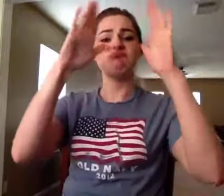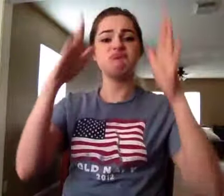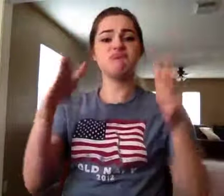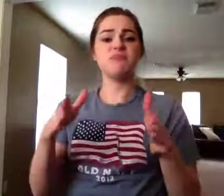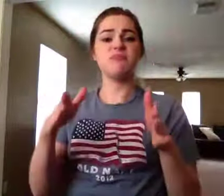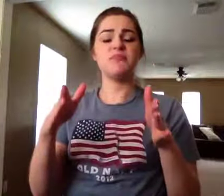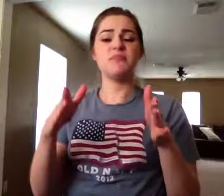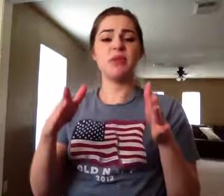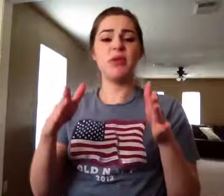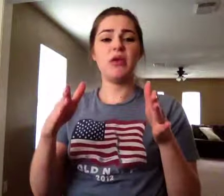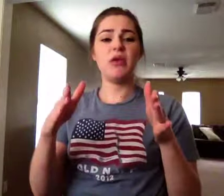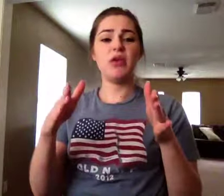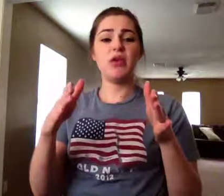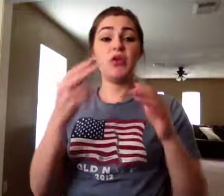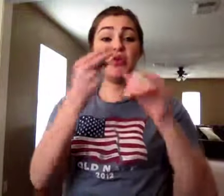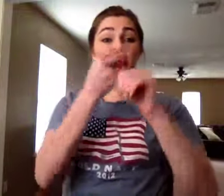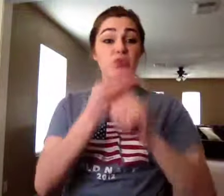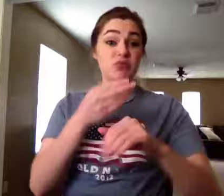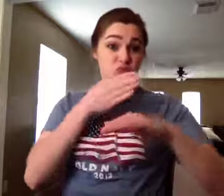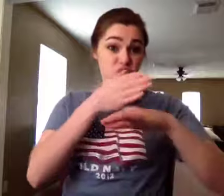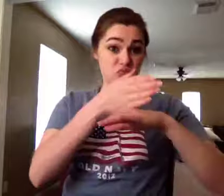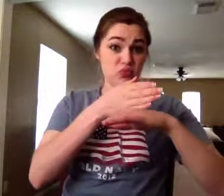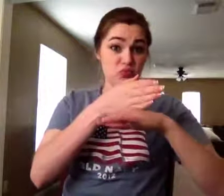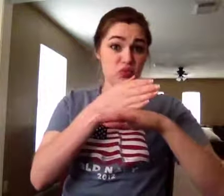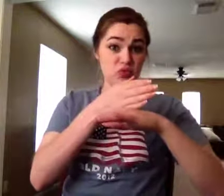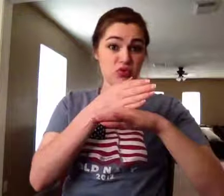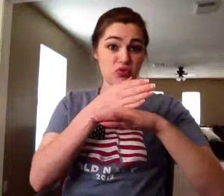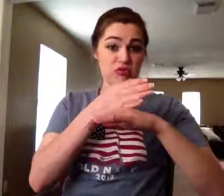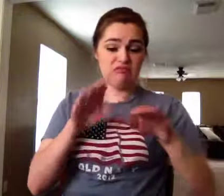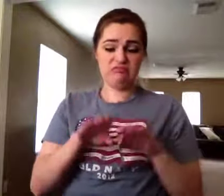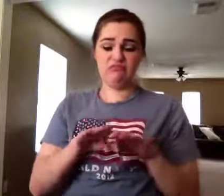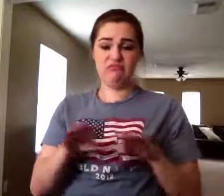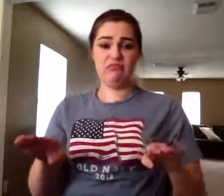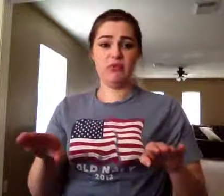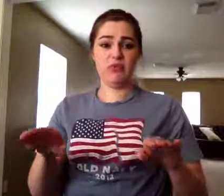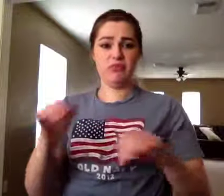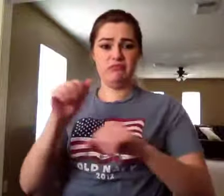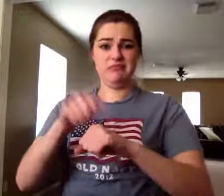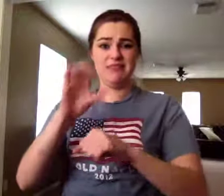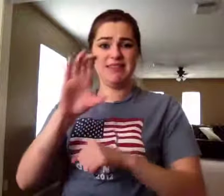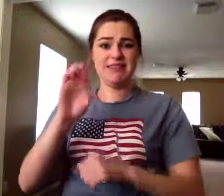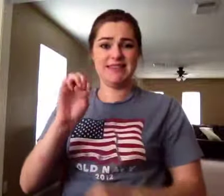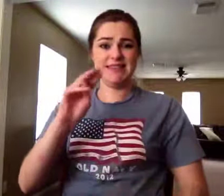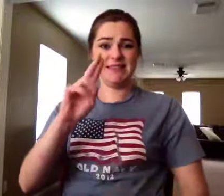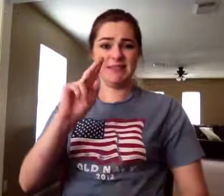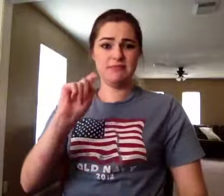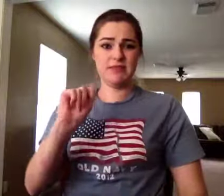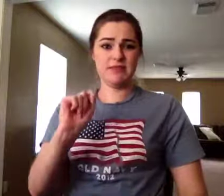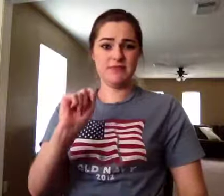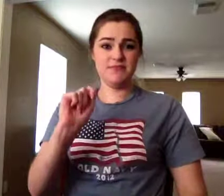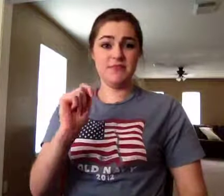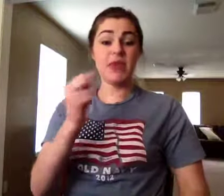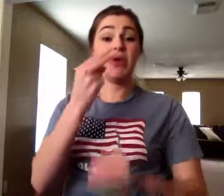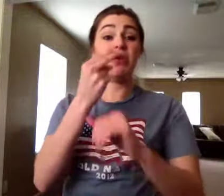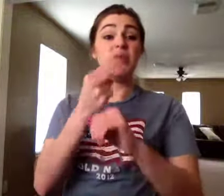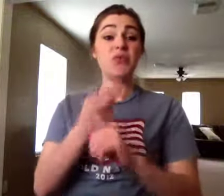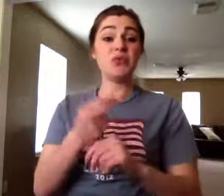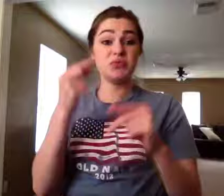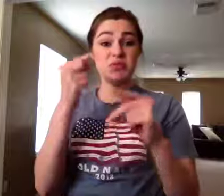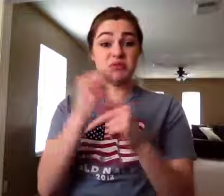out of plywood, and he wants to have a cement floor. We are going to use geometry to show how Mr. Jones can determine